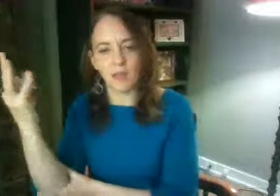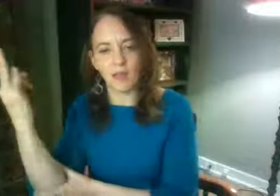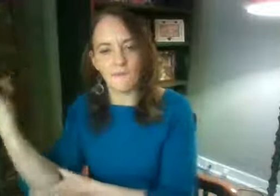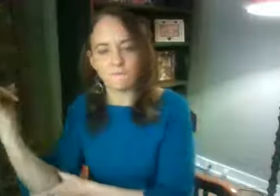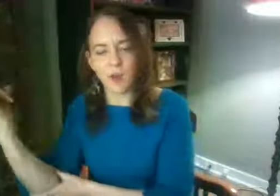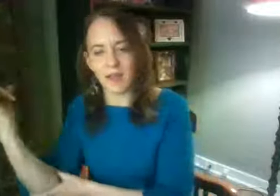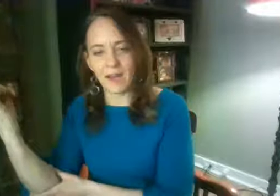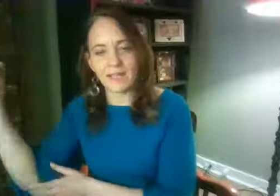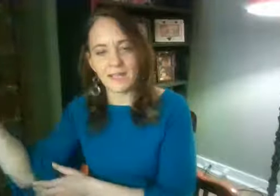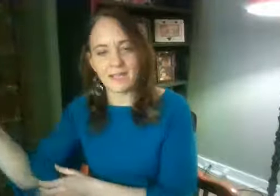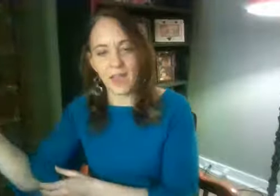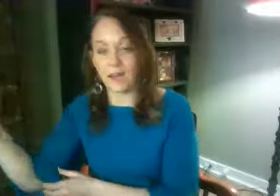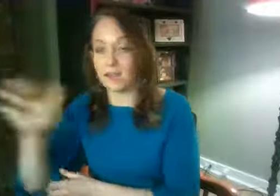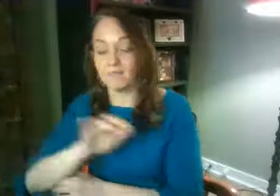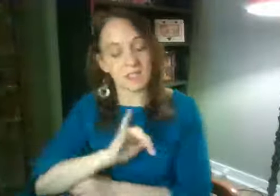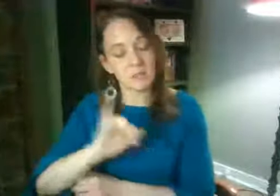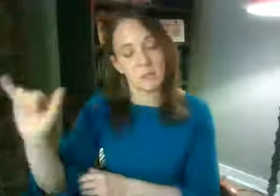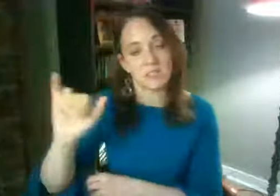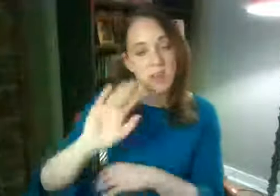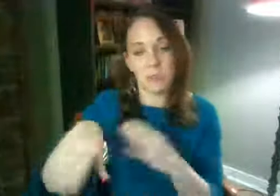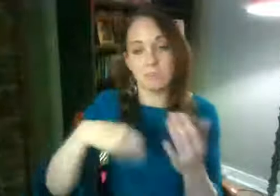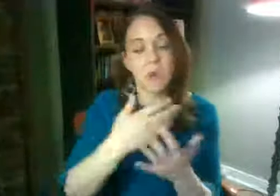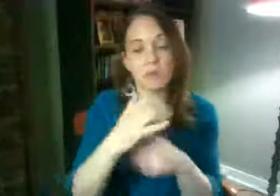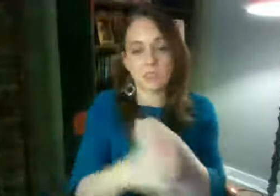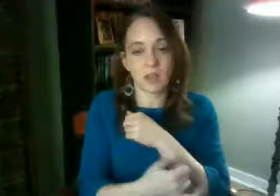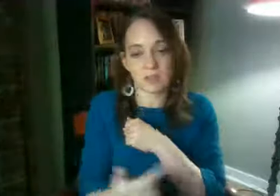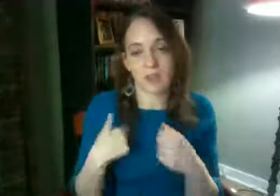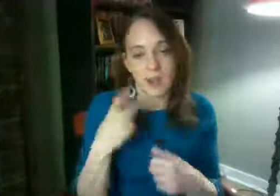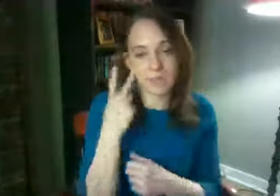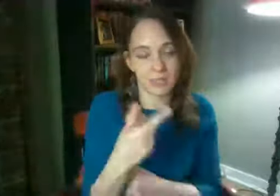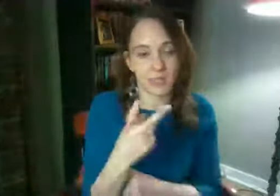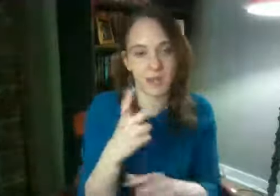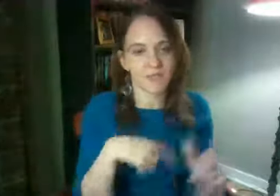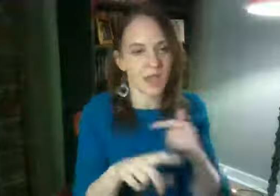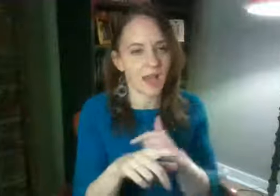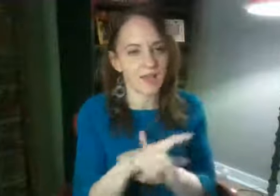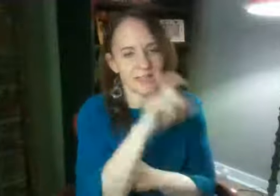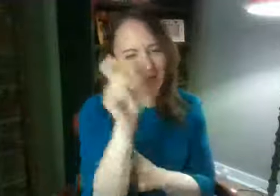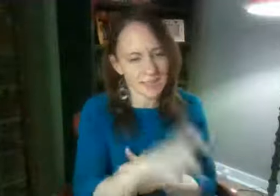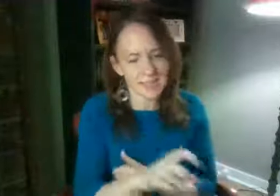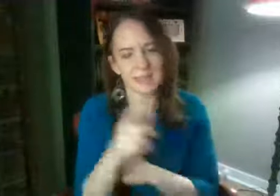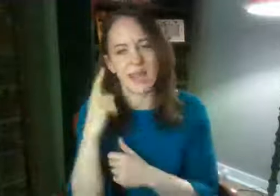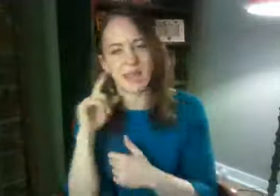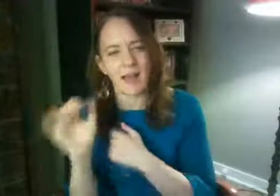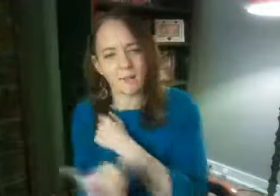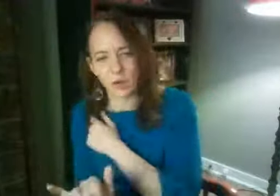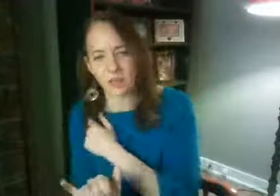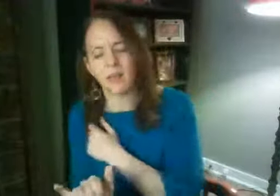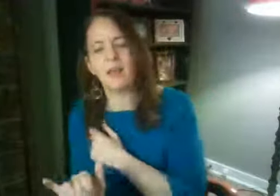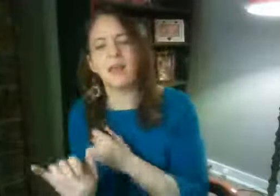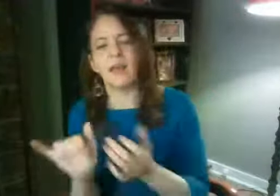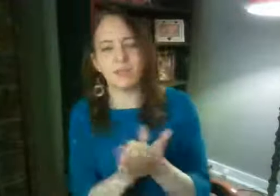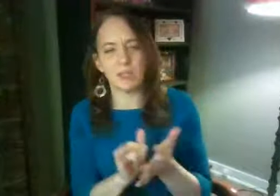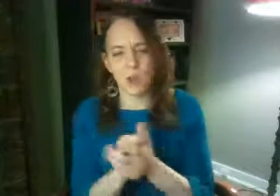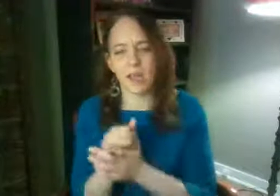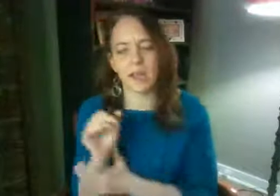Thursday, Friday, Saturday. That's gonna be the same in most of the country that I've seen. And I've signed in Texas and in California and in New York